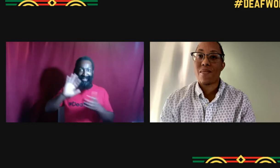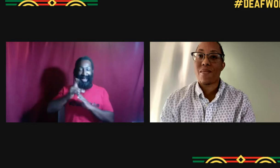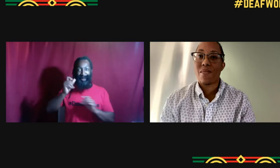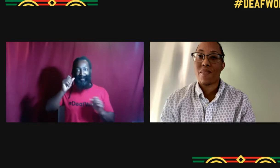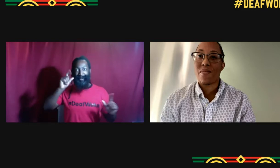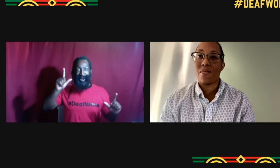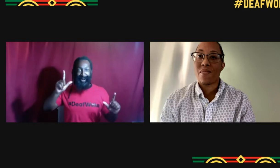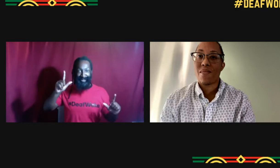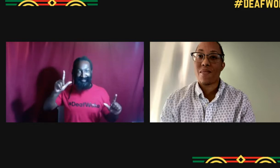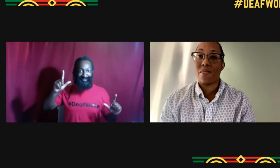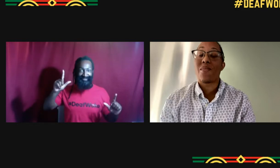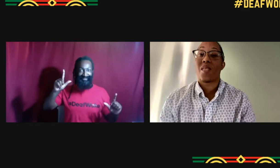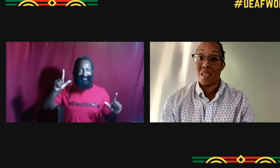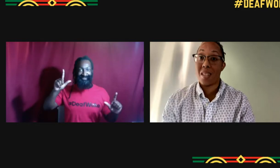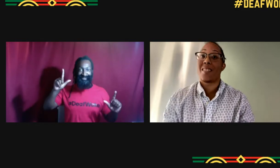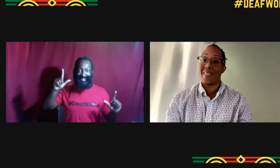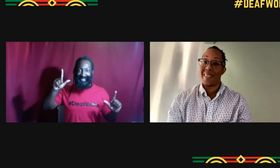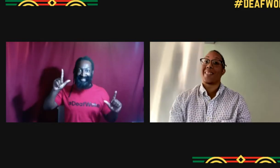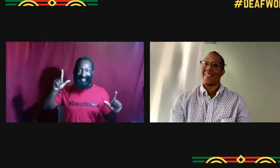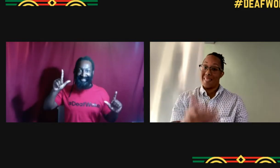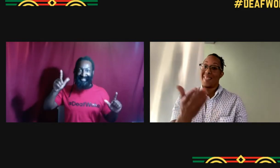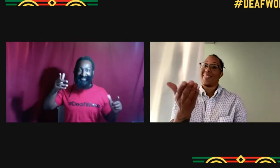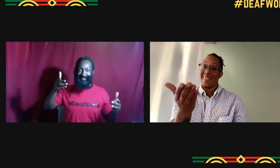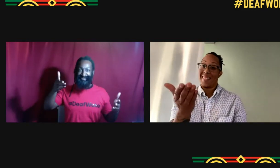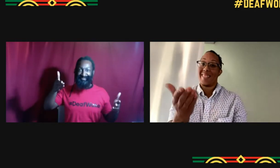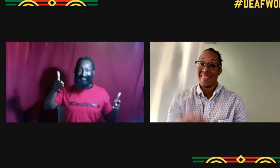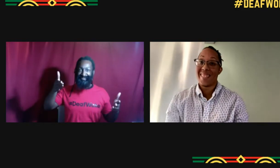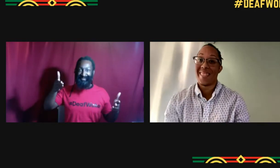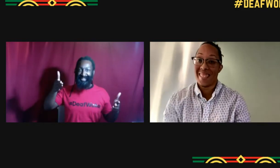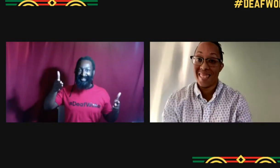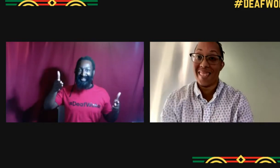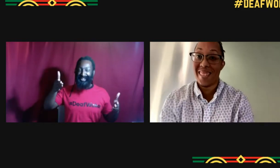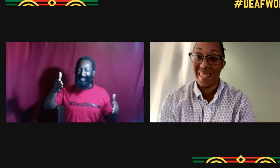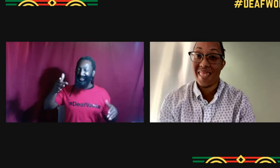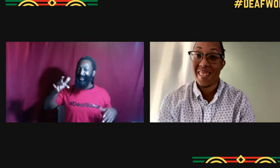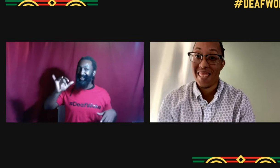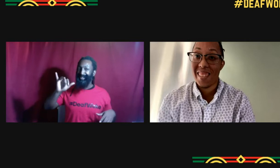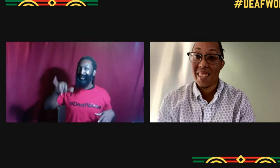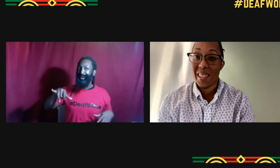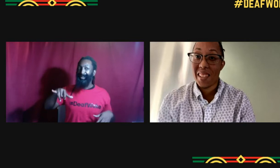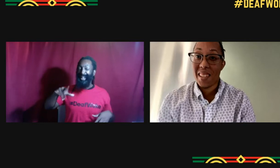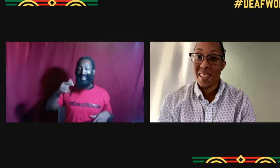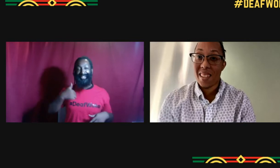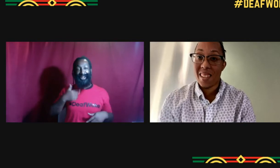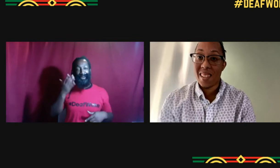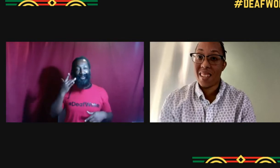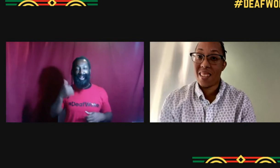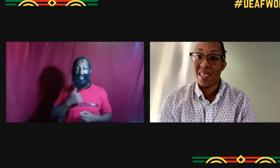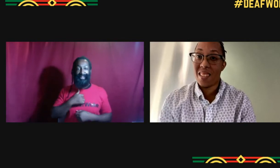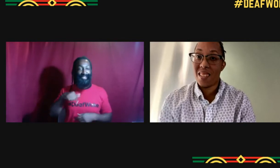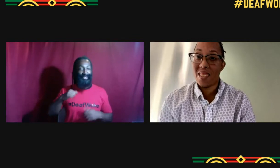You know, that's, you know, people become woke, you know? Yeah.